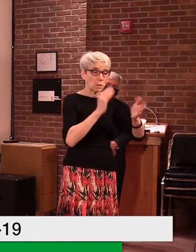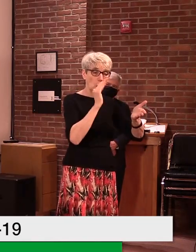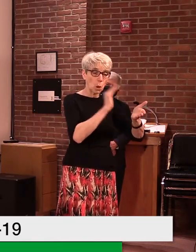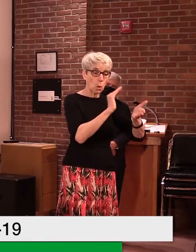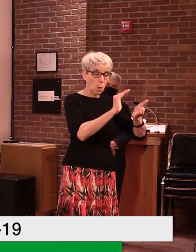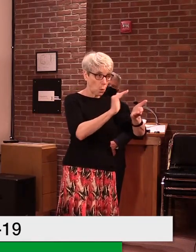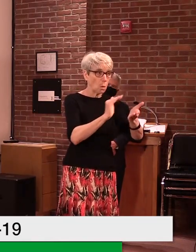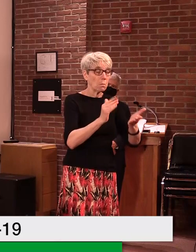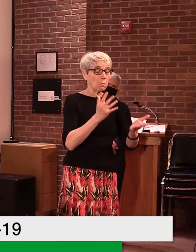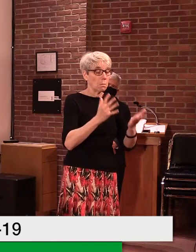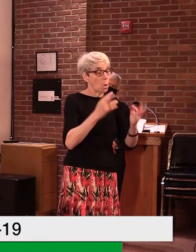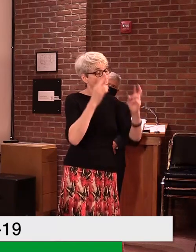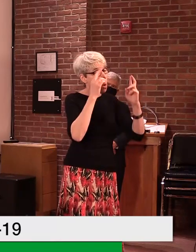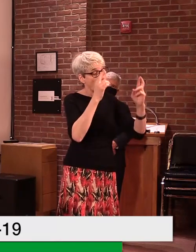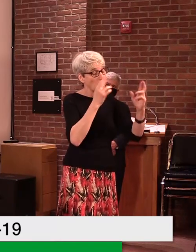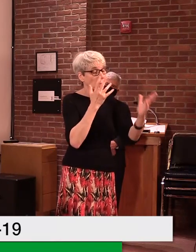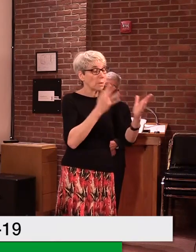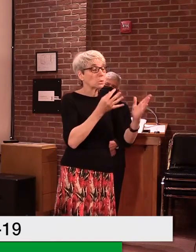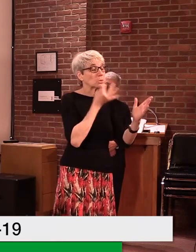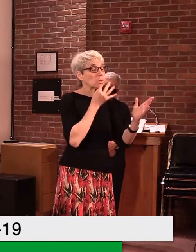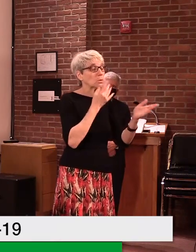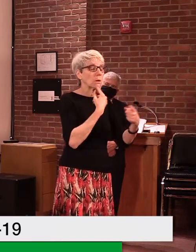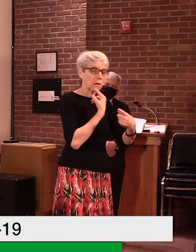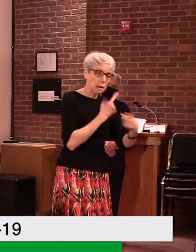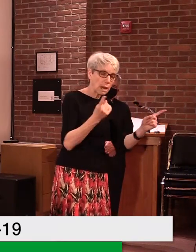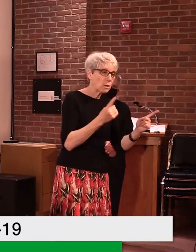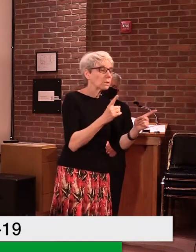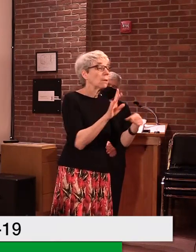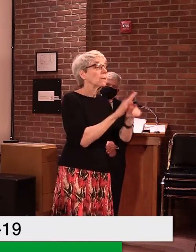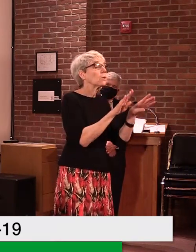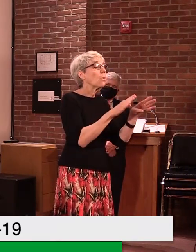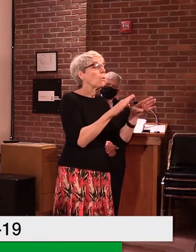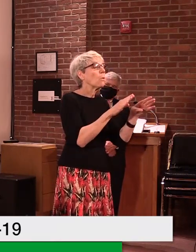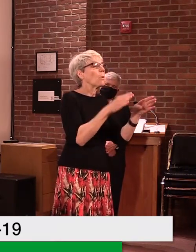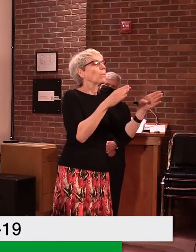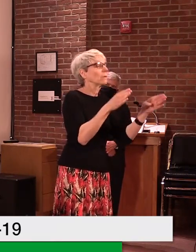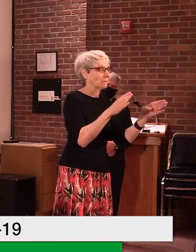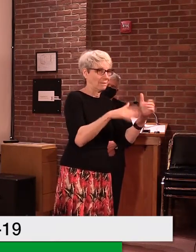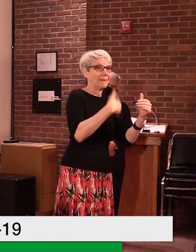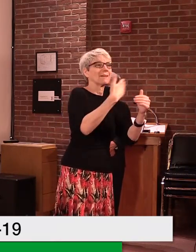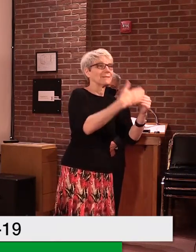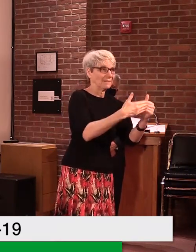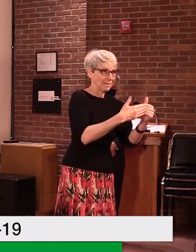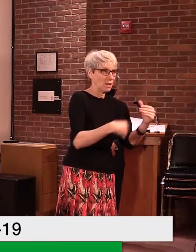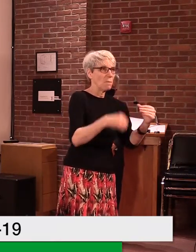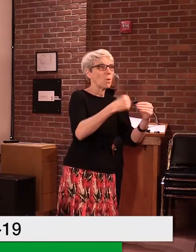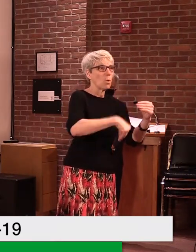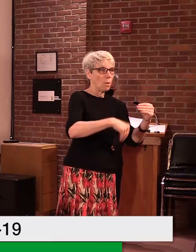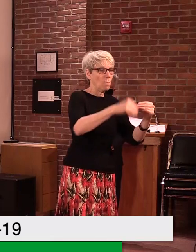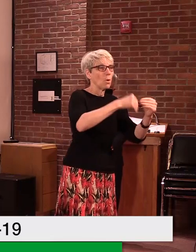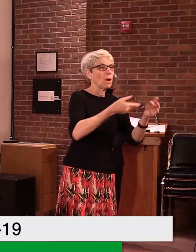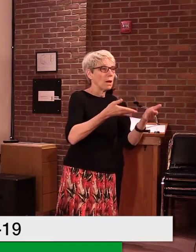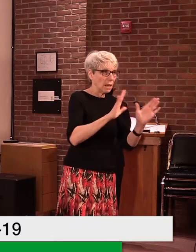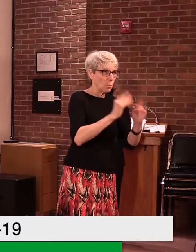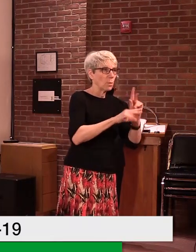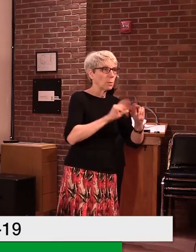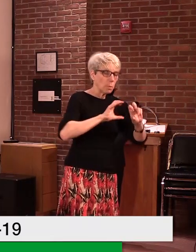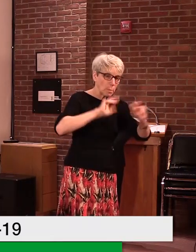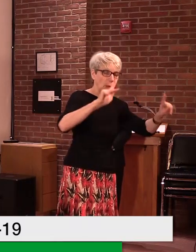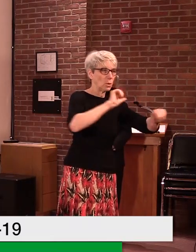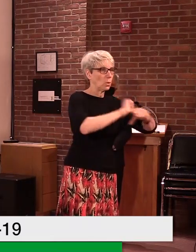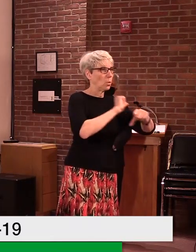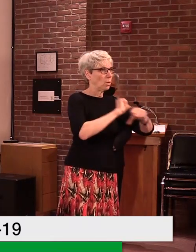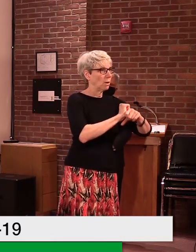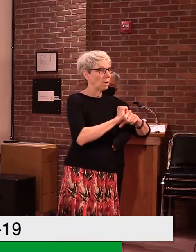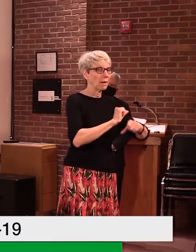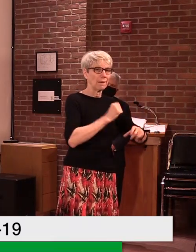that I might be able to make more announcements on opening up a little bit further to provide for more opportunity for people to go back to work in their regular